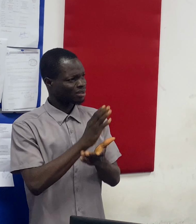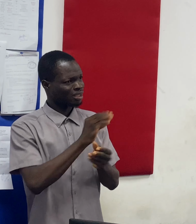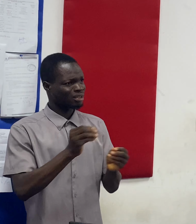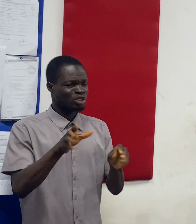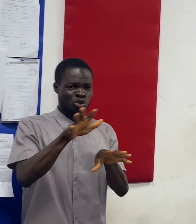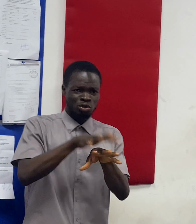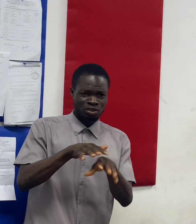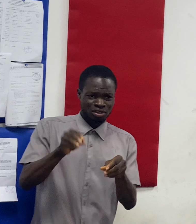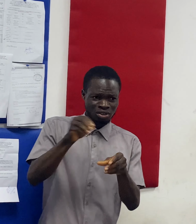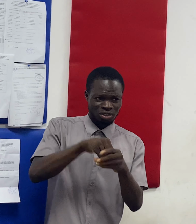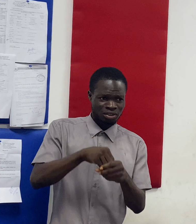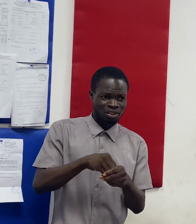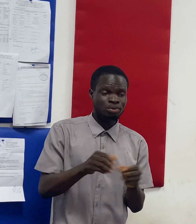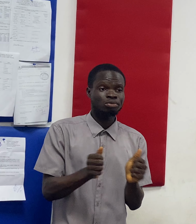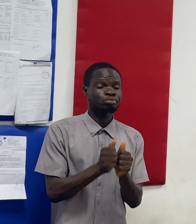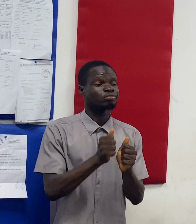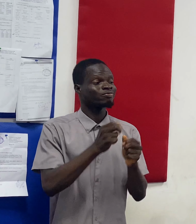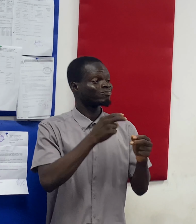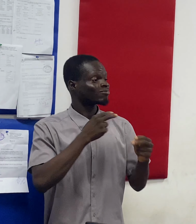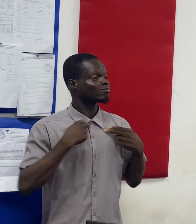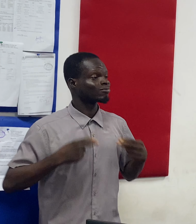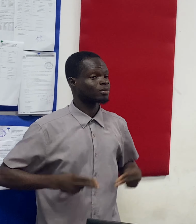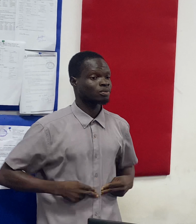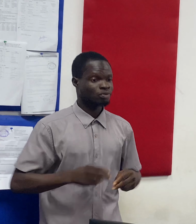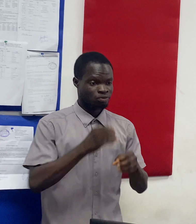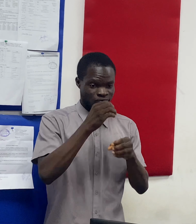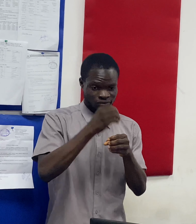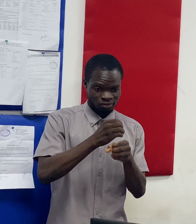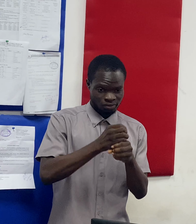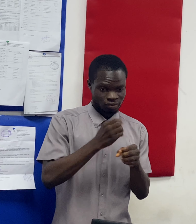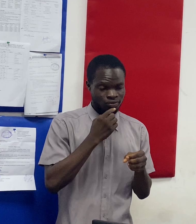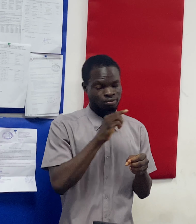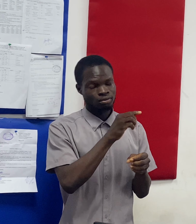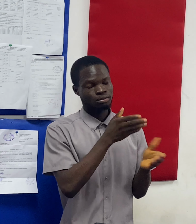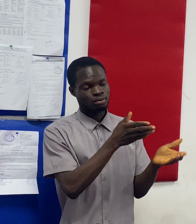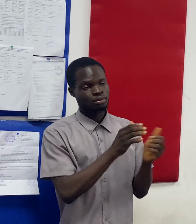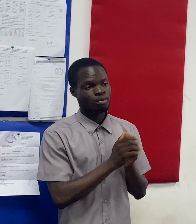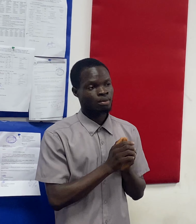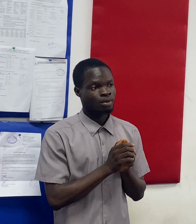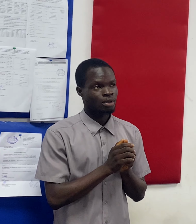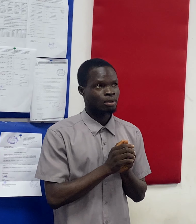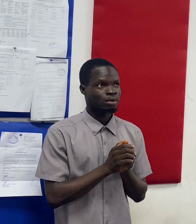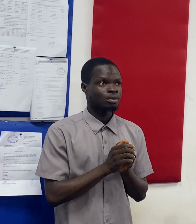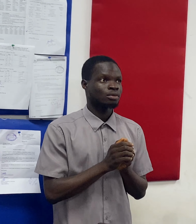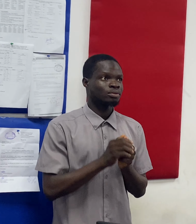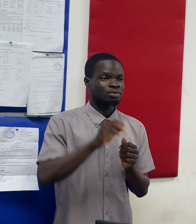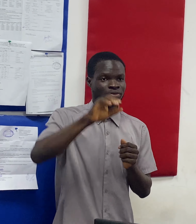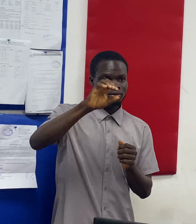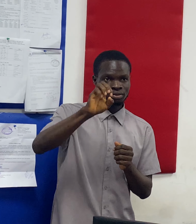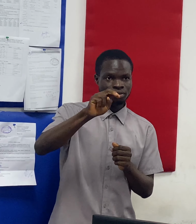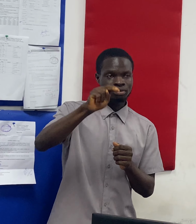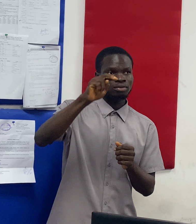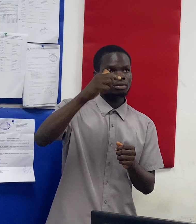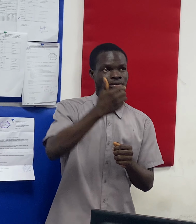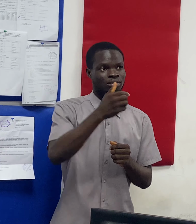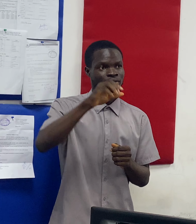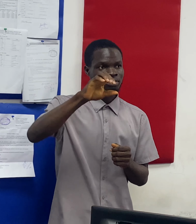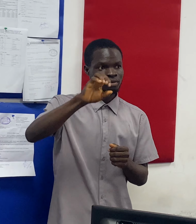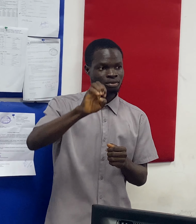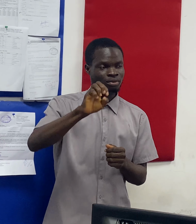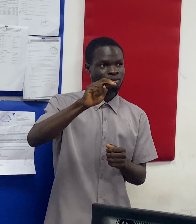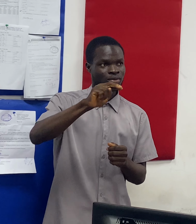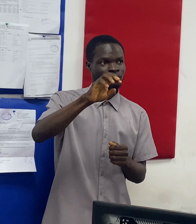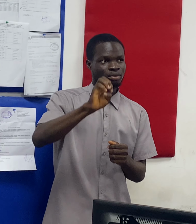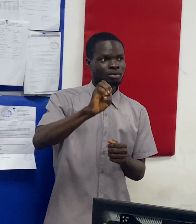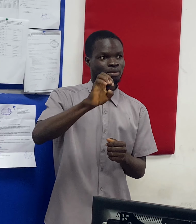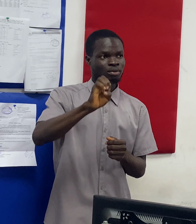inclusiveness in terms of healthcare? Okay, so as I said, and I think the engineers, the leadership of this hospital and